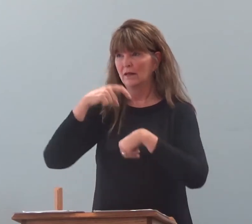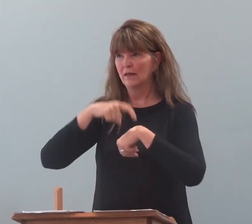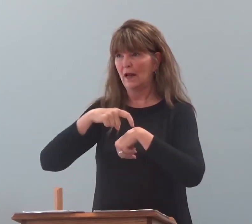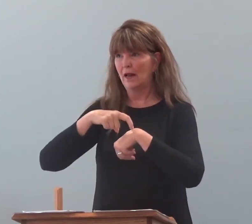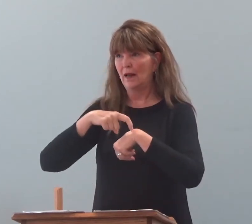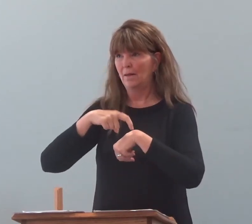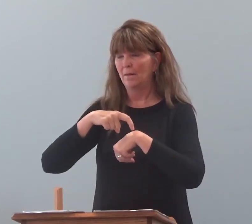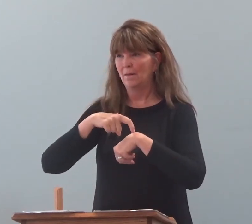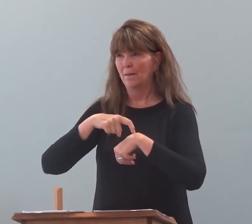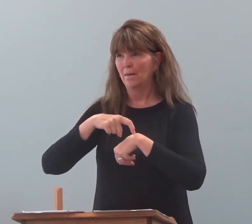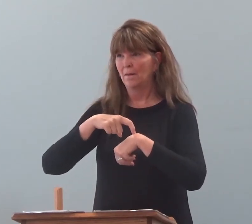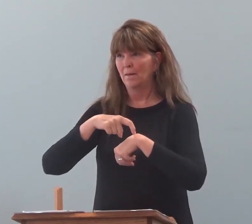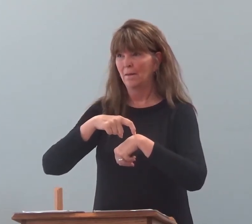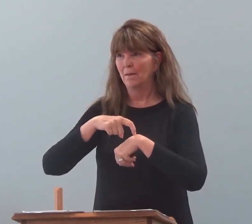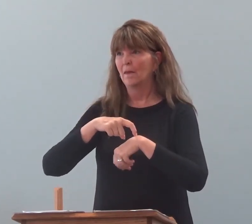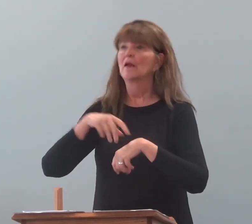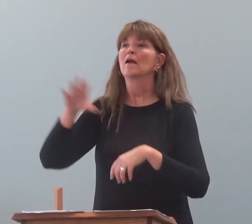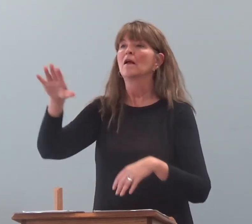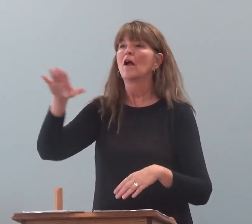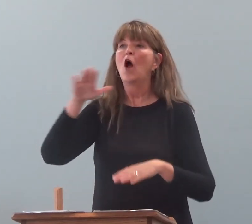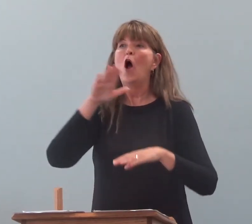You know, it's broken 3 times in July alone.